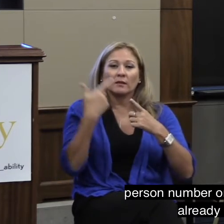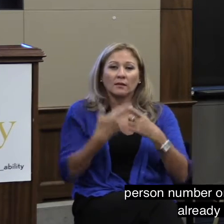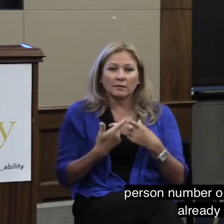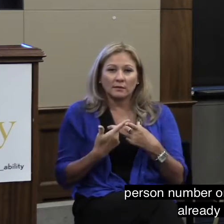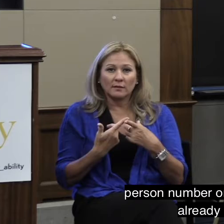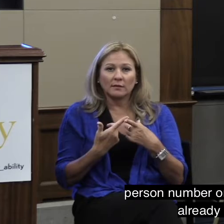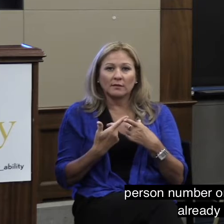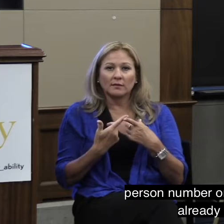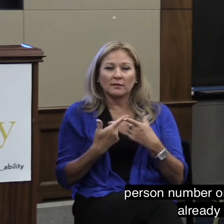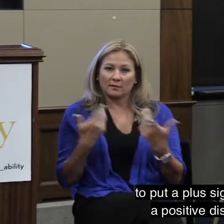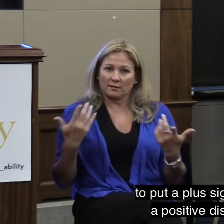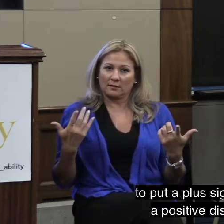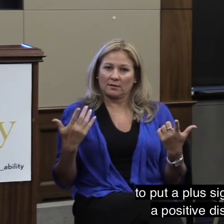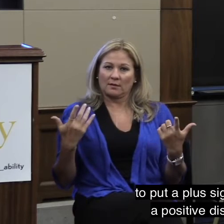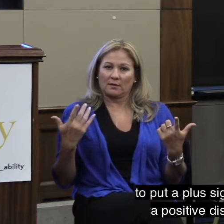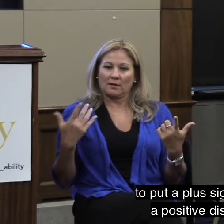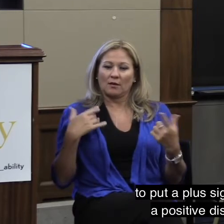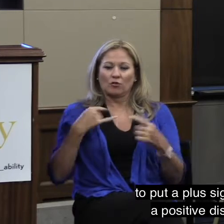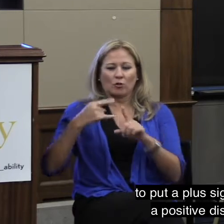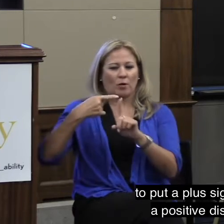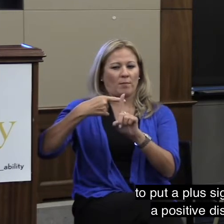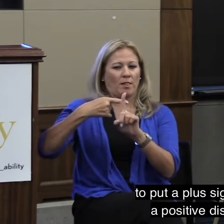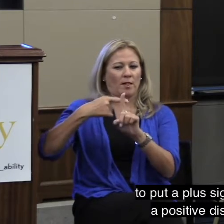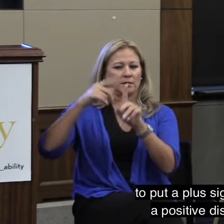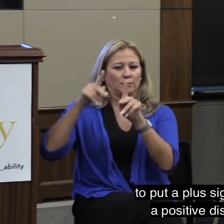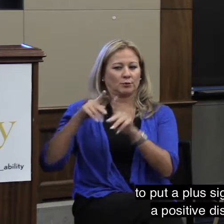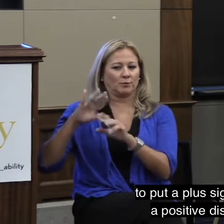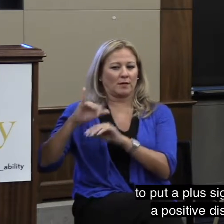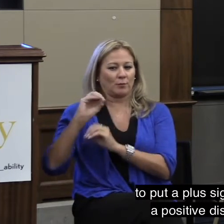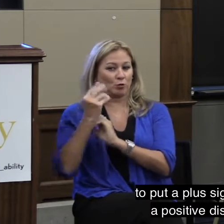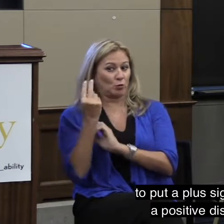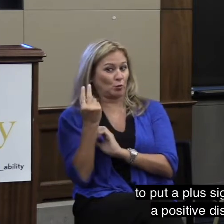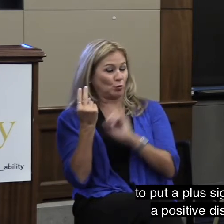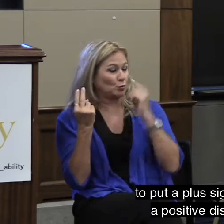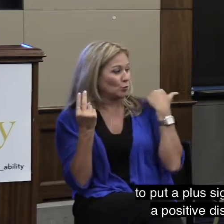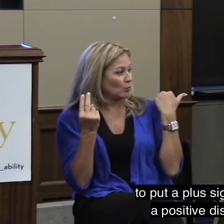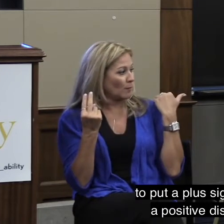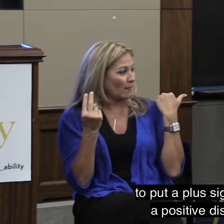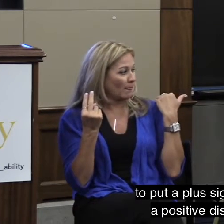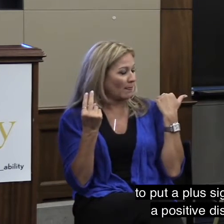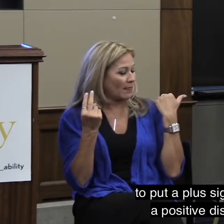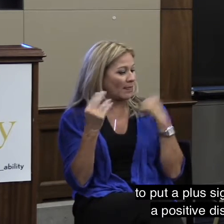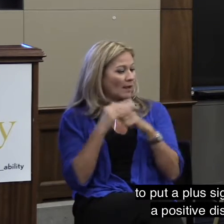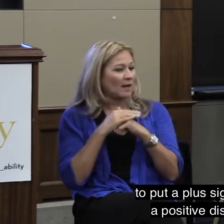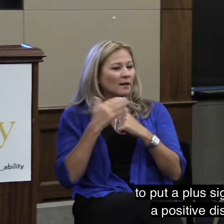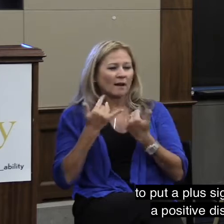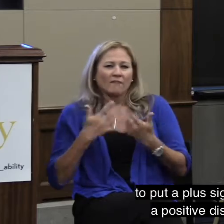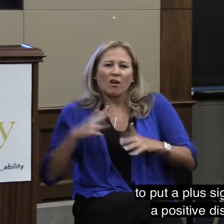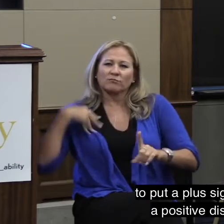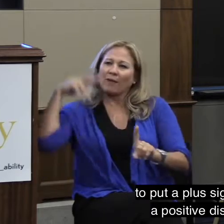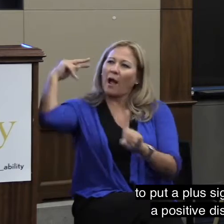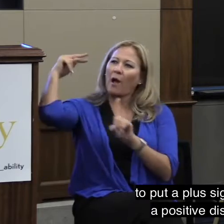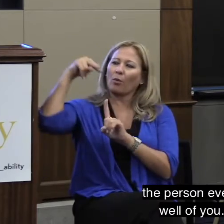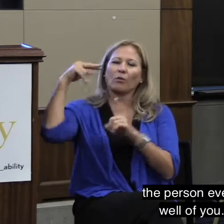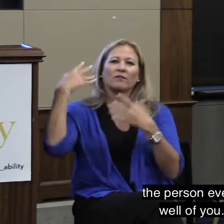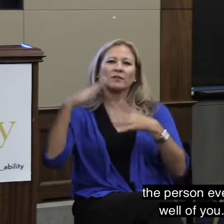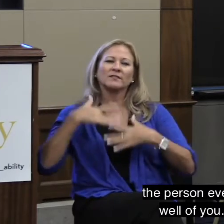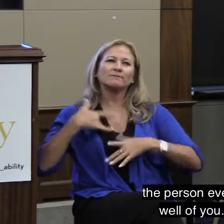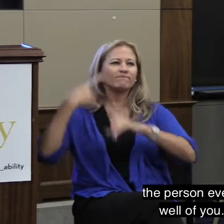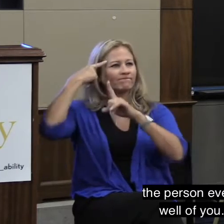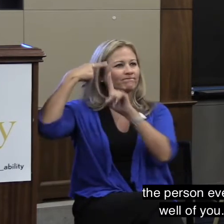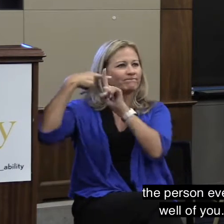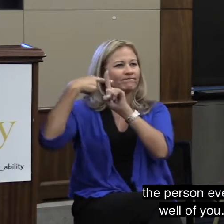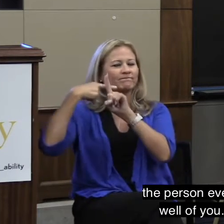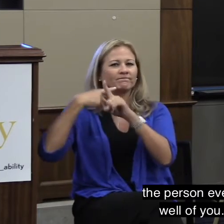there's a predisposition. I'm trying to do a plus sign by person number two. There's a positive disposition there because before the person